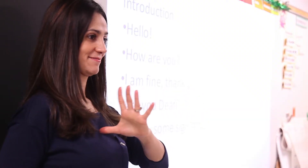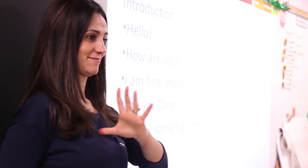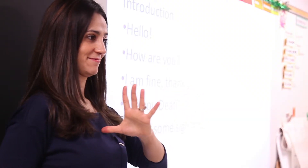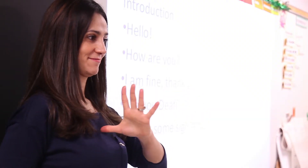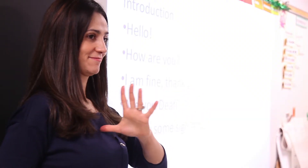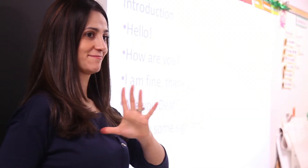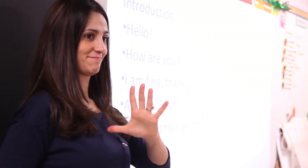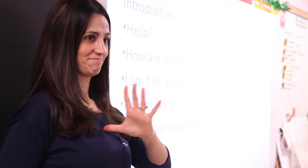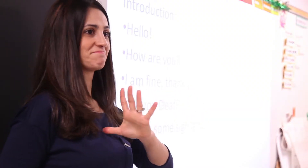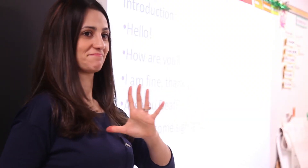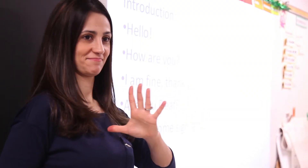This is a sign for fine.